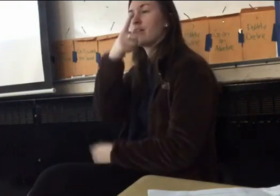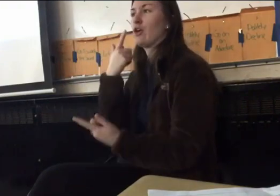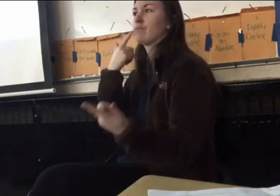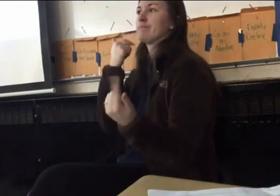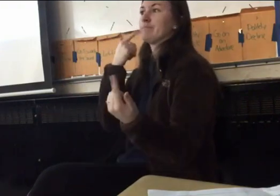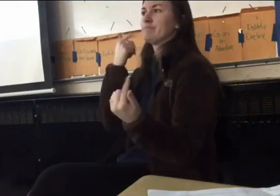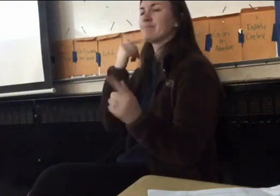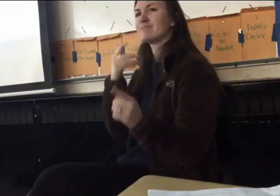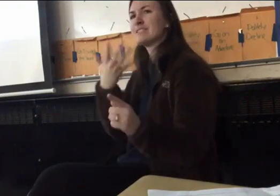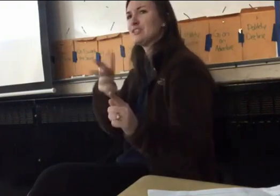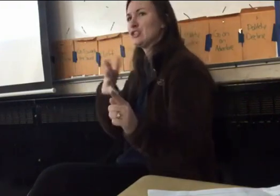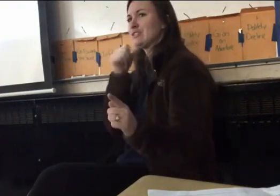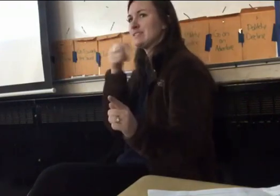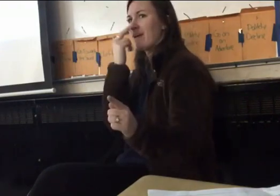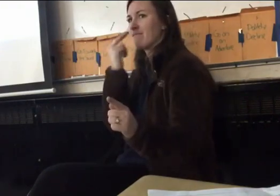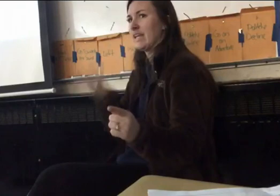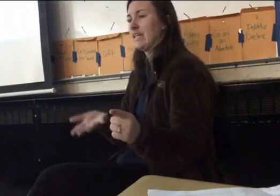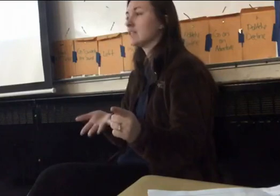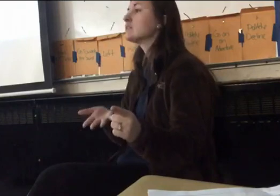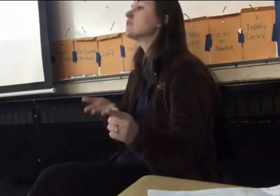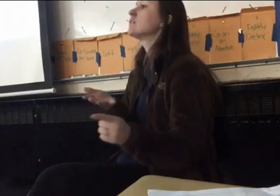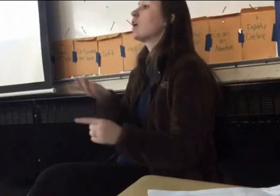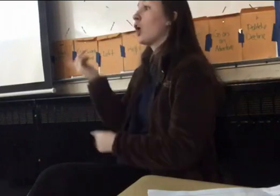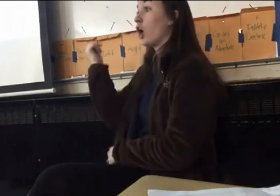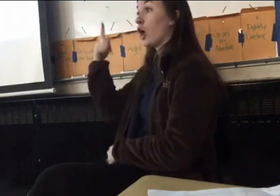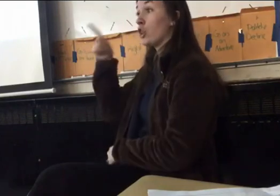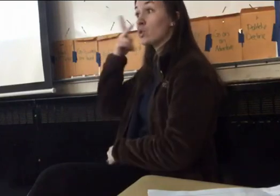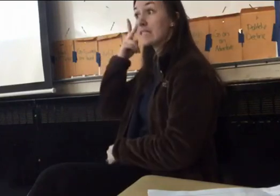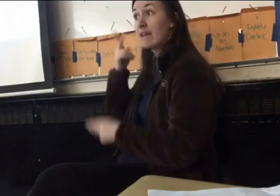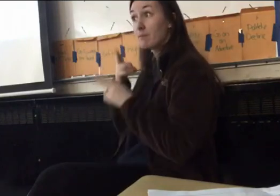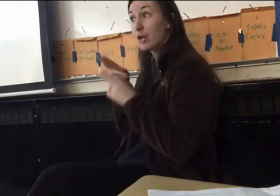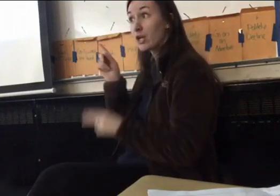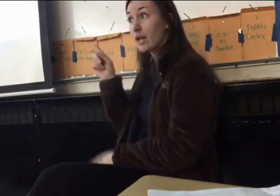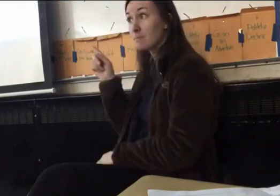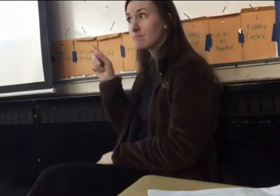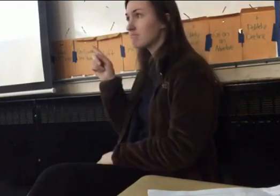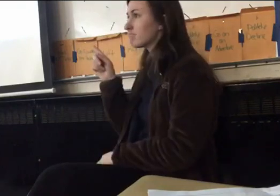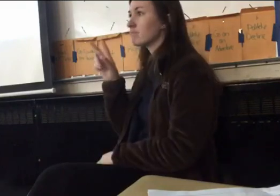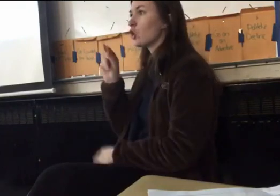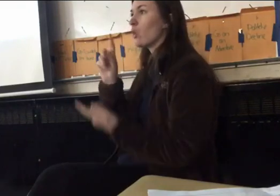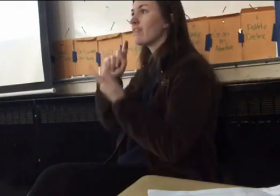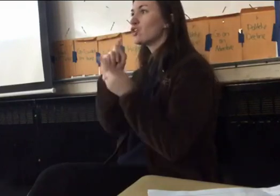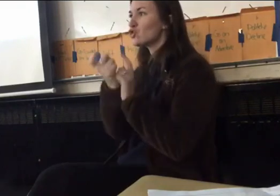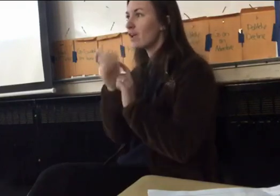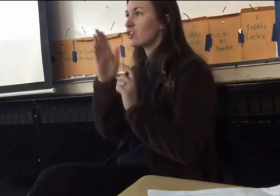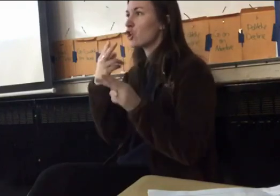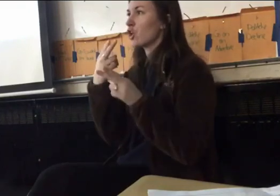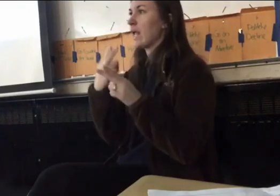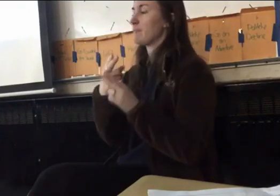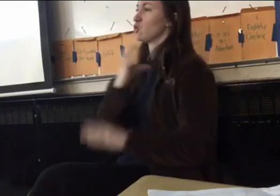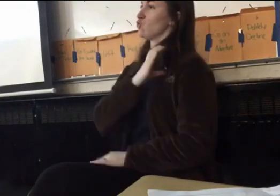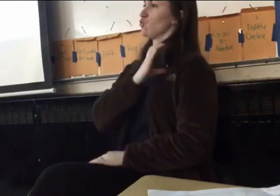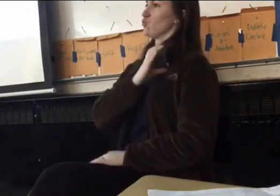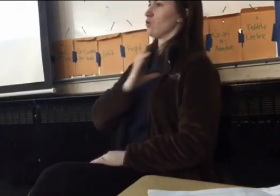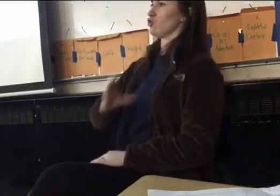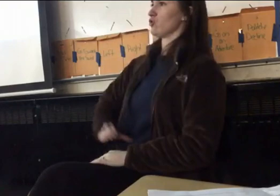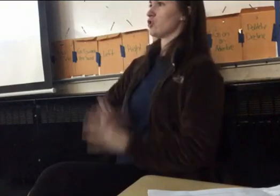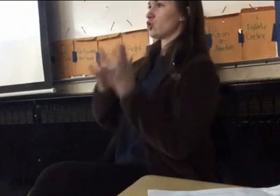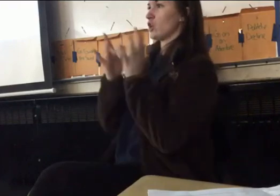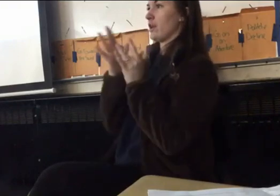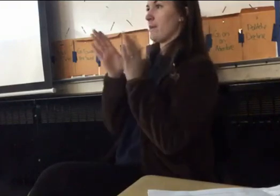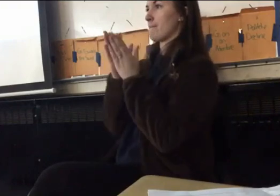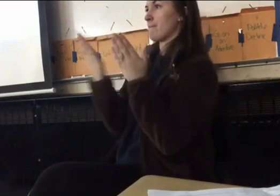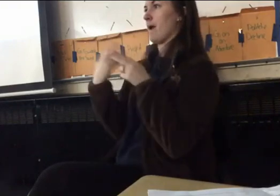okay? Are those names native names? No, they changed their names to Christian Bible names,